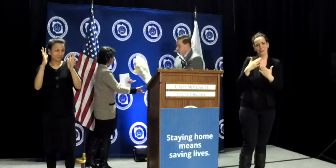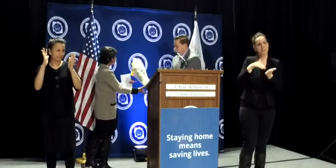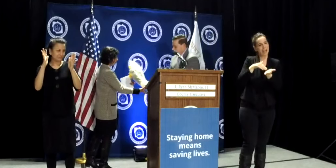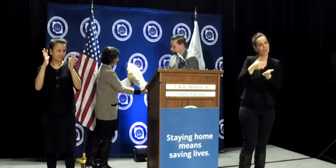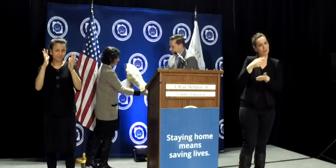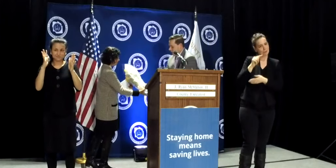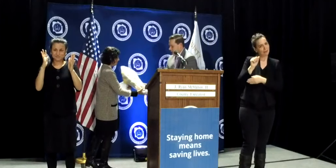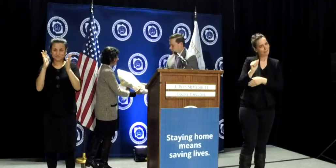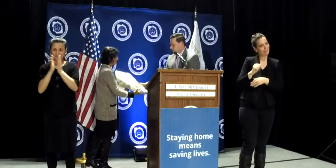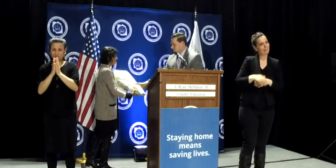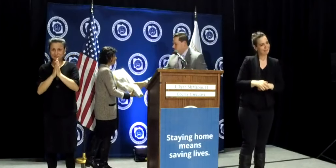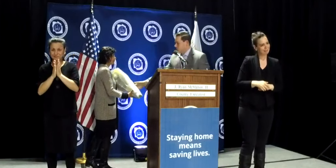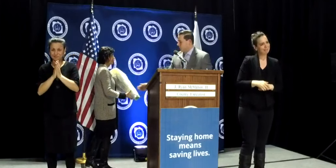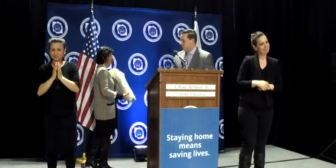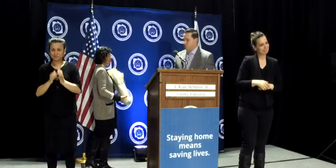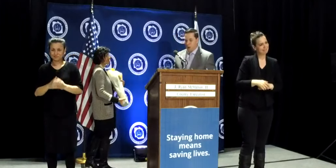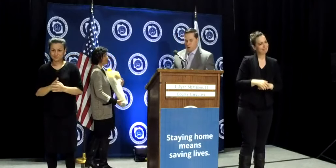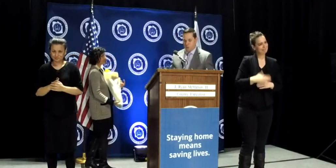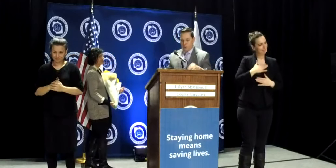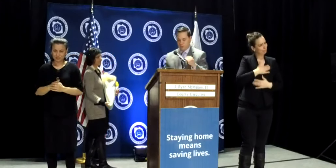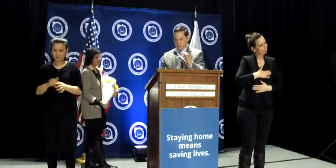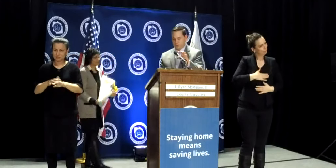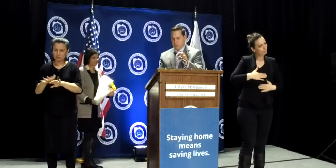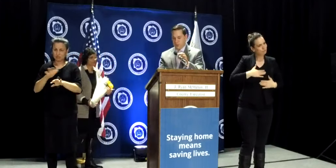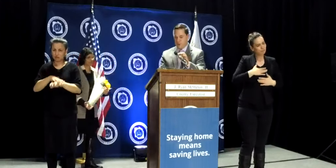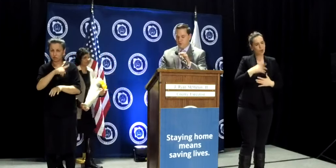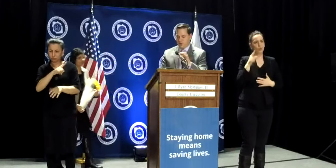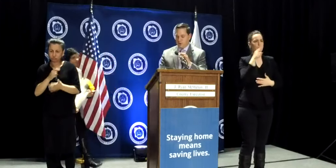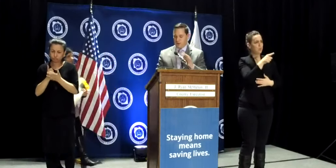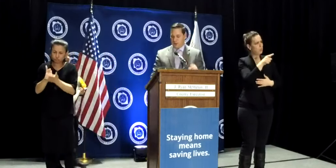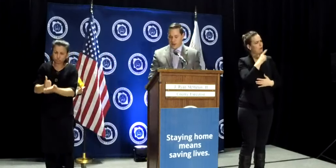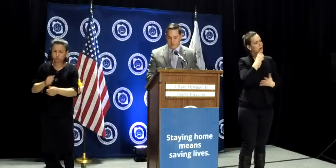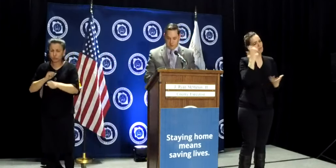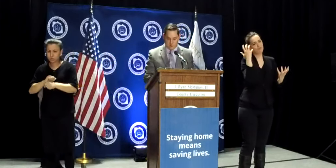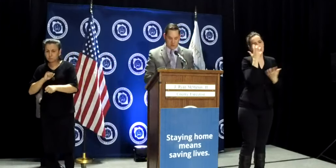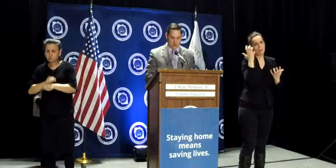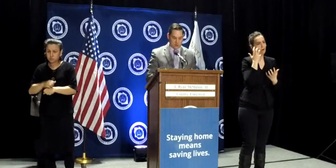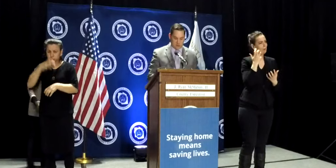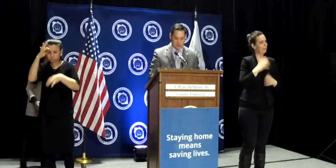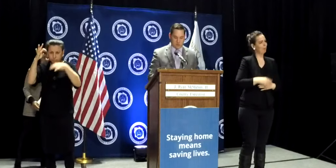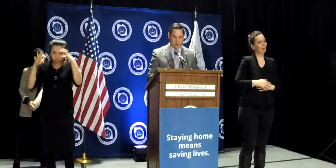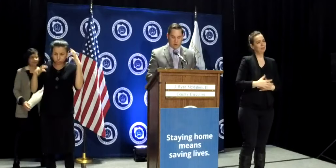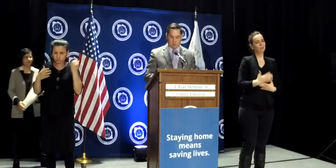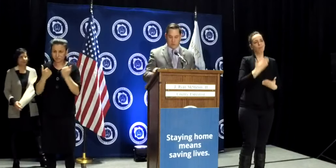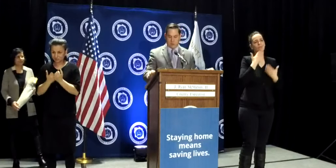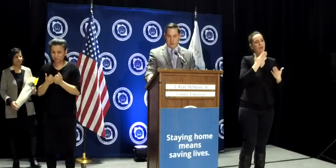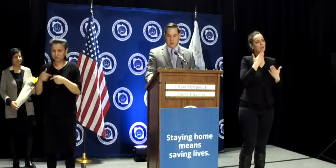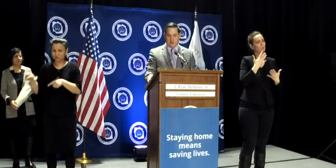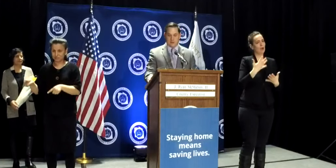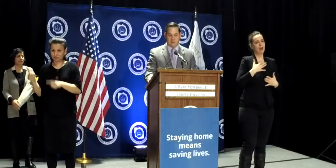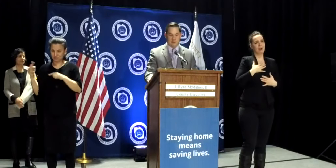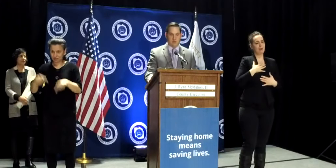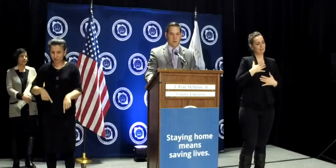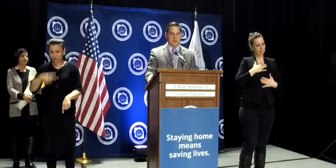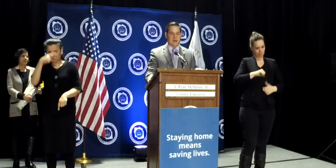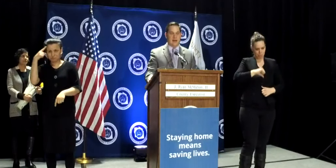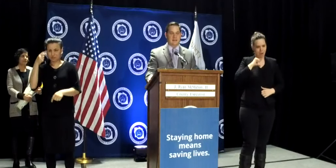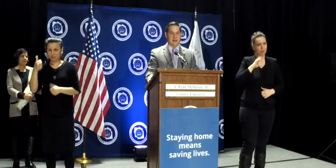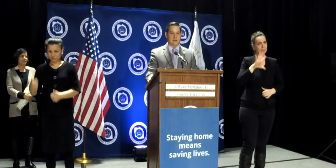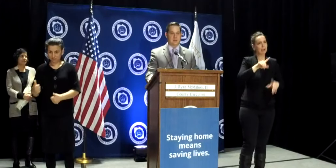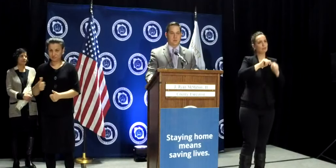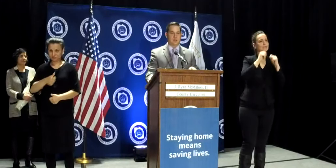done. You are remarkable, and we are very lucky to have you, and your team is remarkable. To give